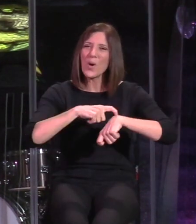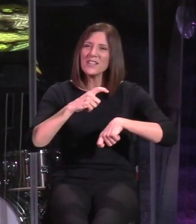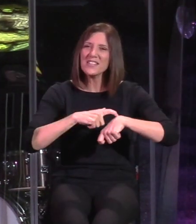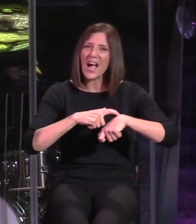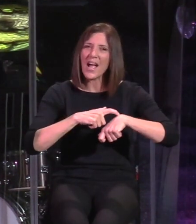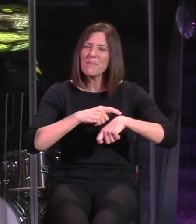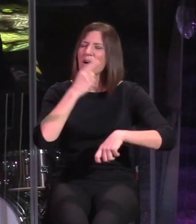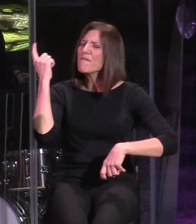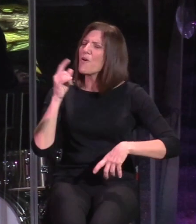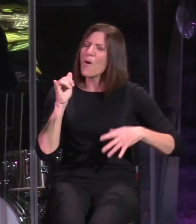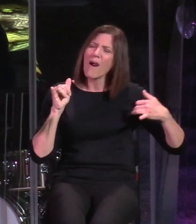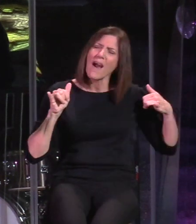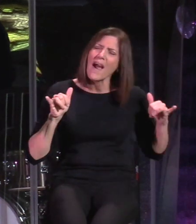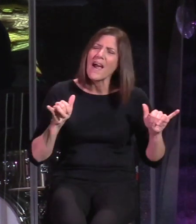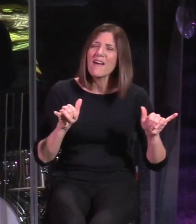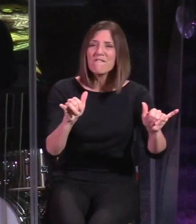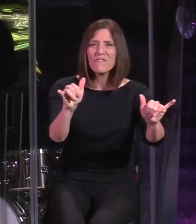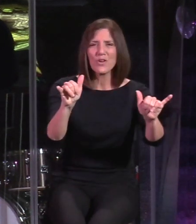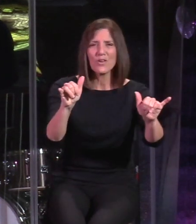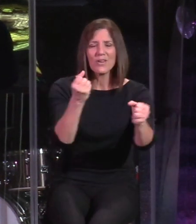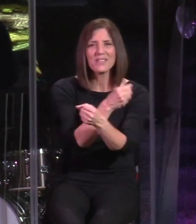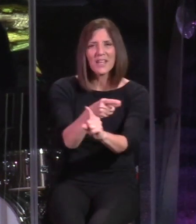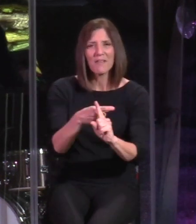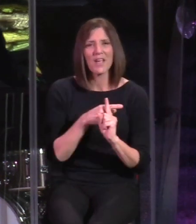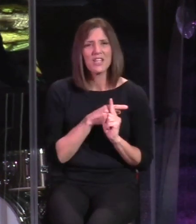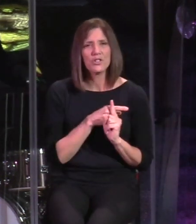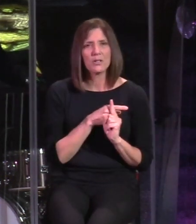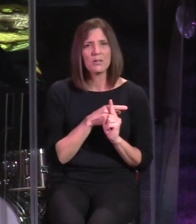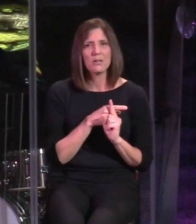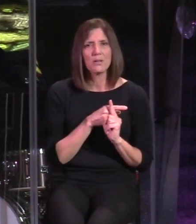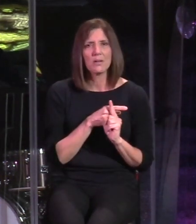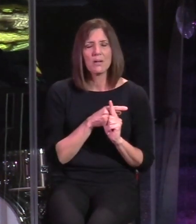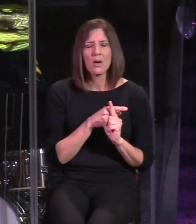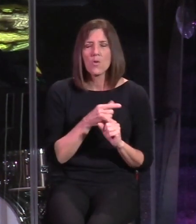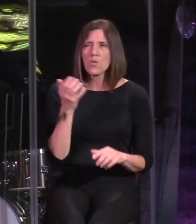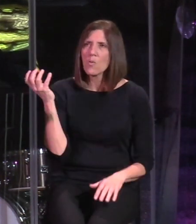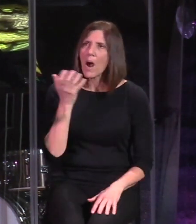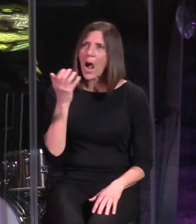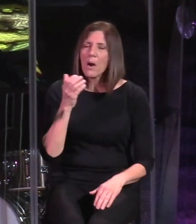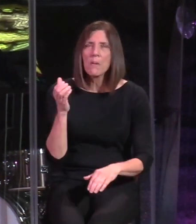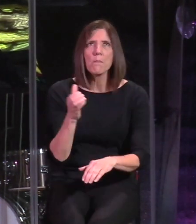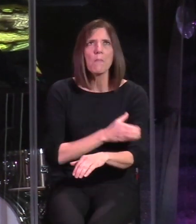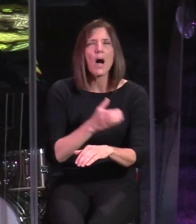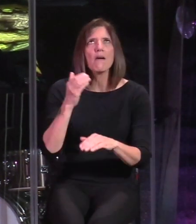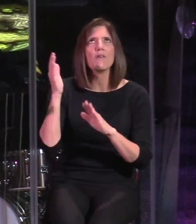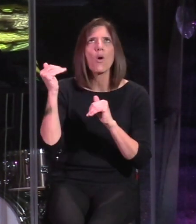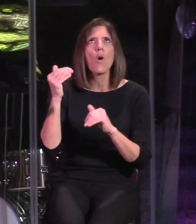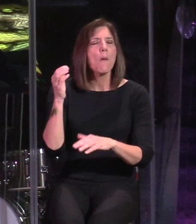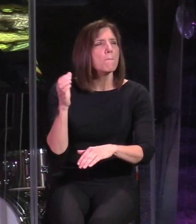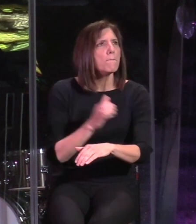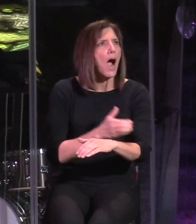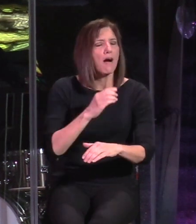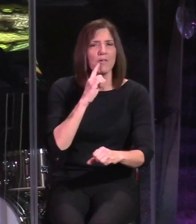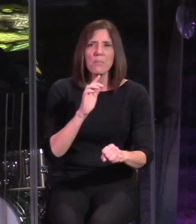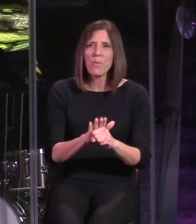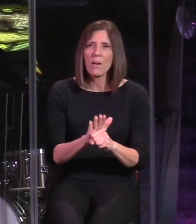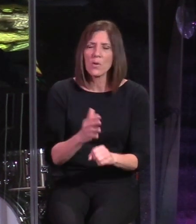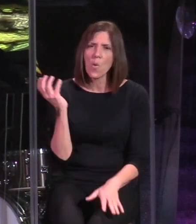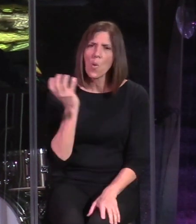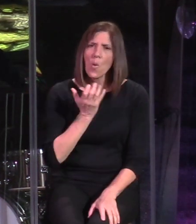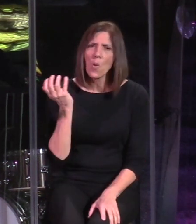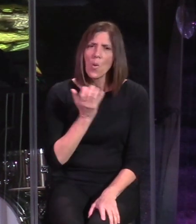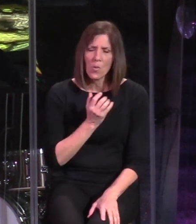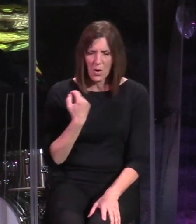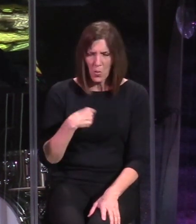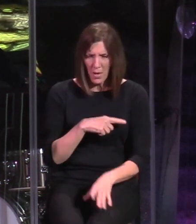an eternal redemption. That's an incredibly powerful and hope-filled promise. As sinners in need of a